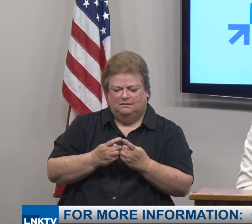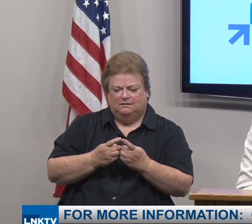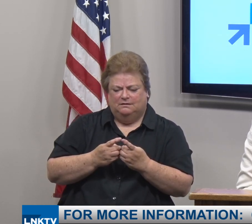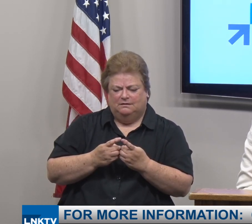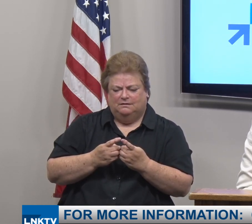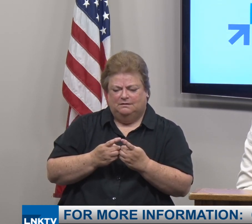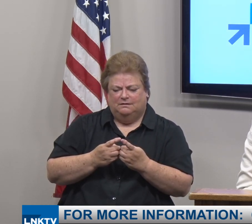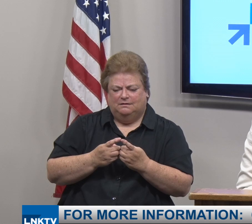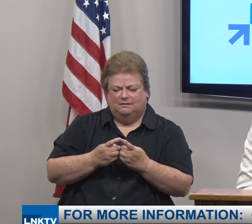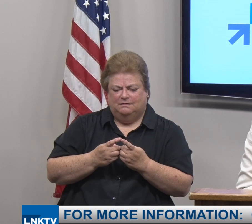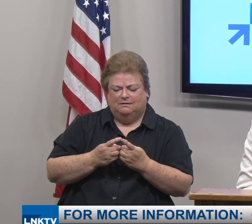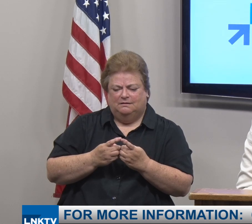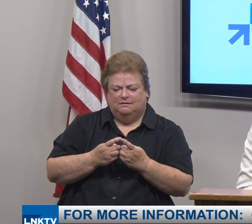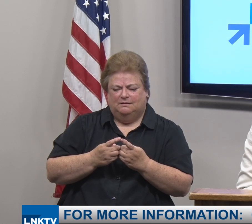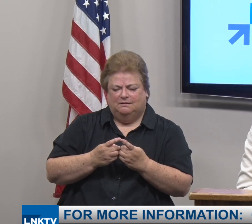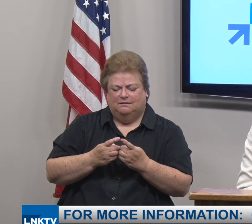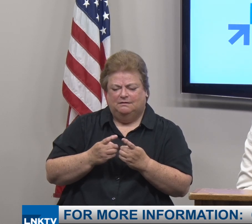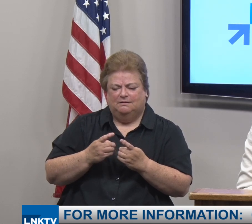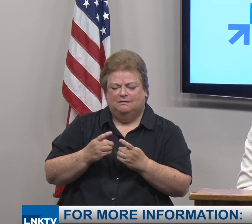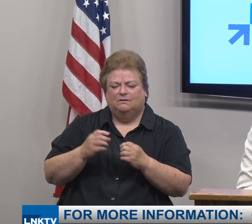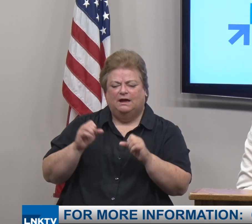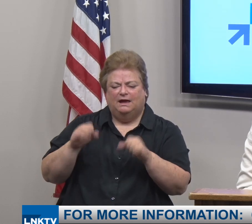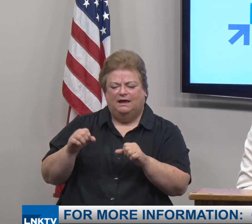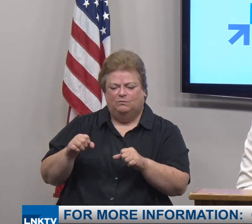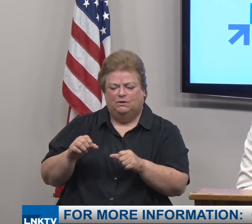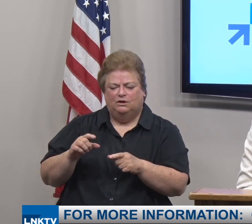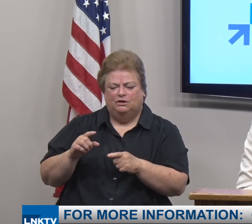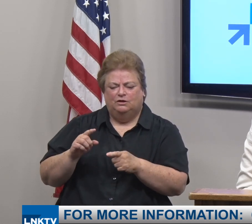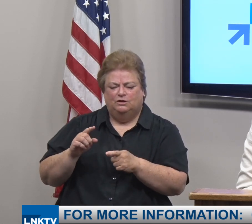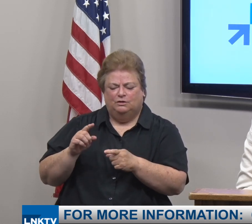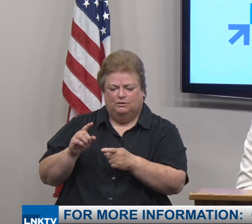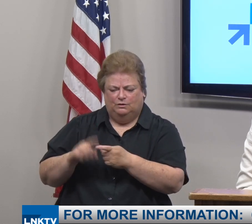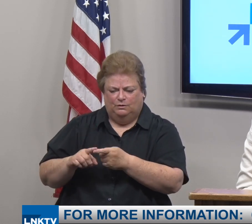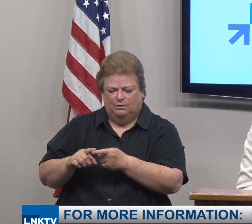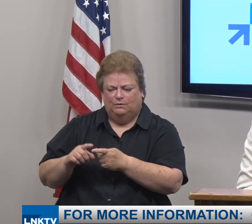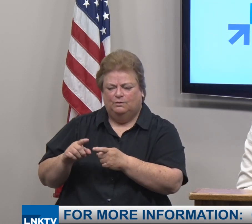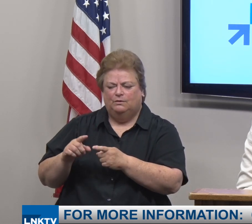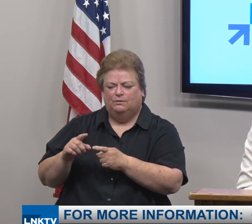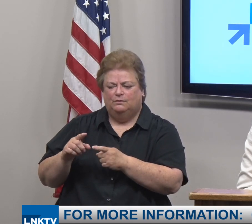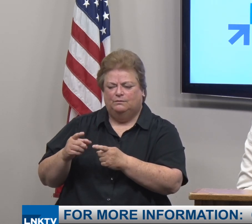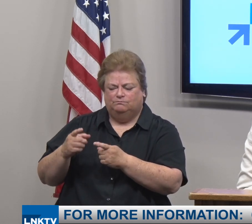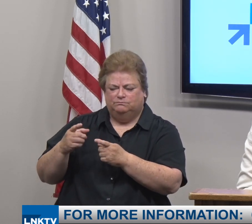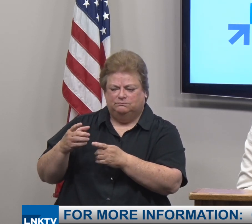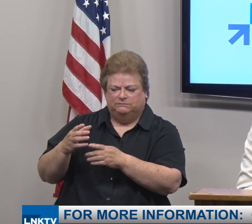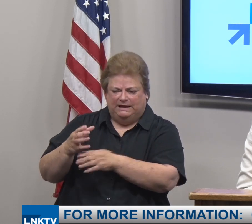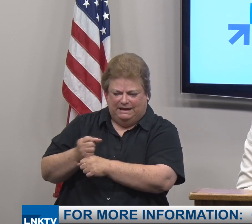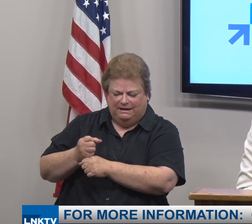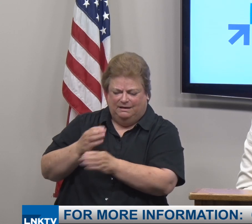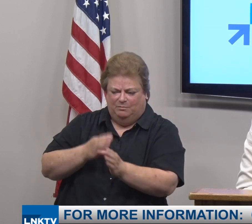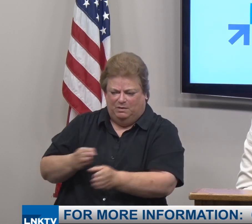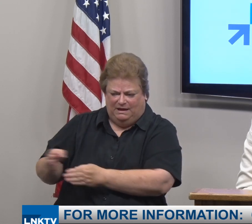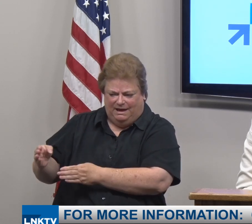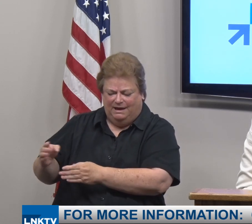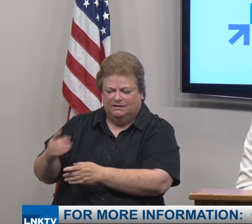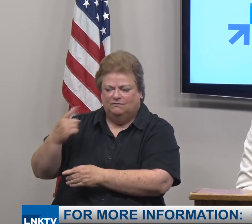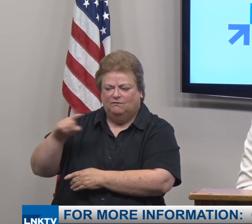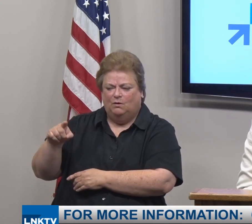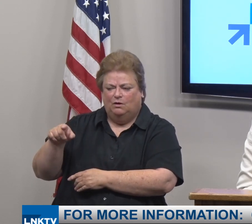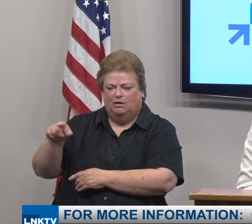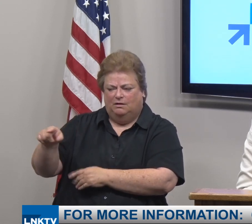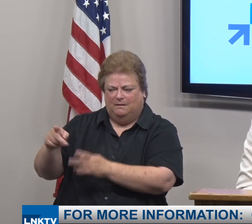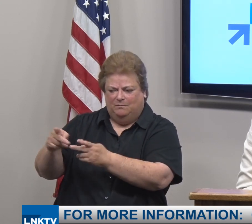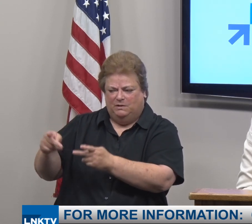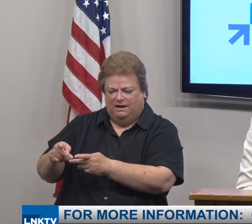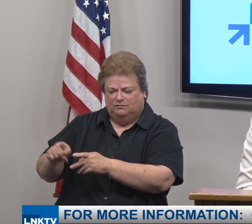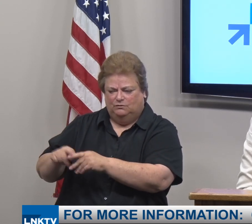a compliance plan that would get them in a position to reopen. How effective does the